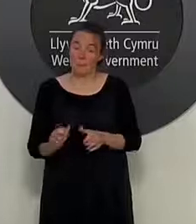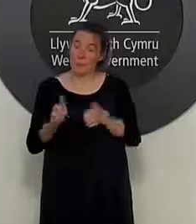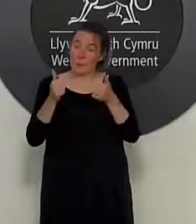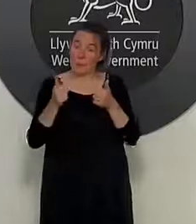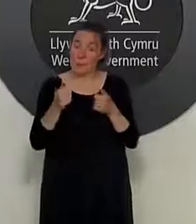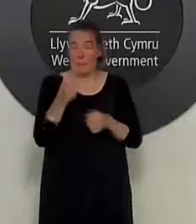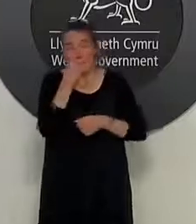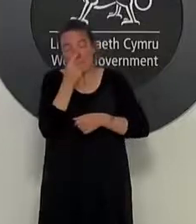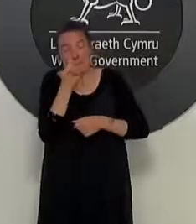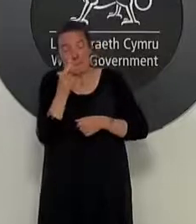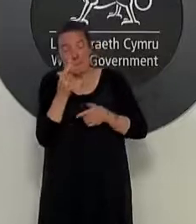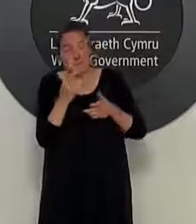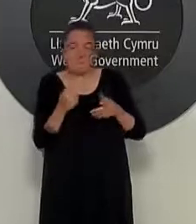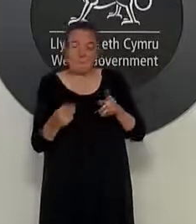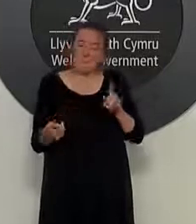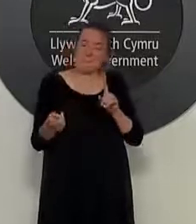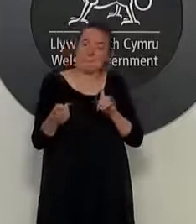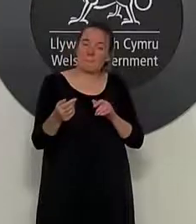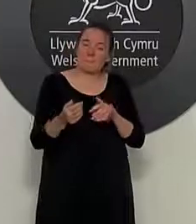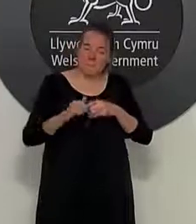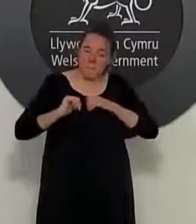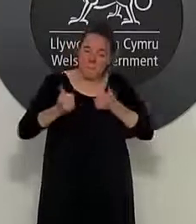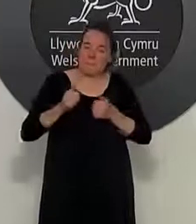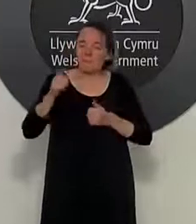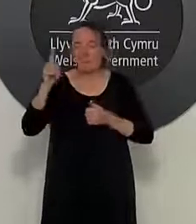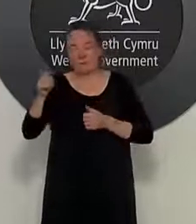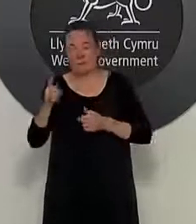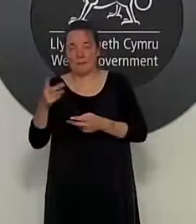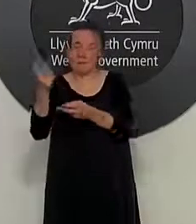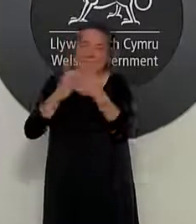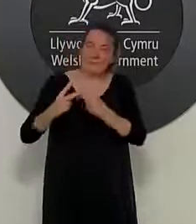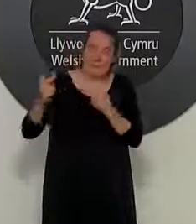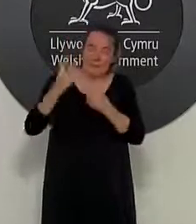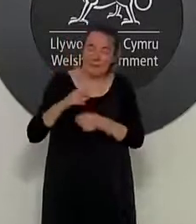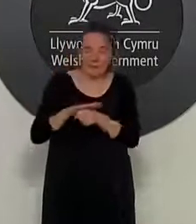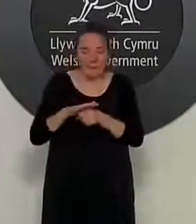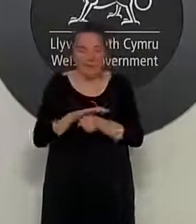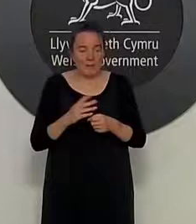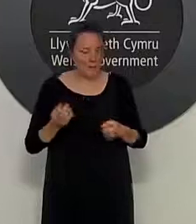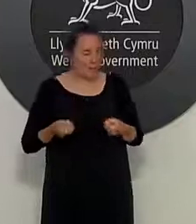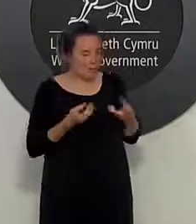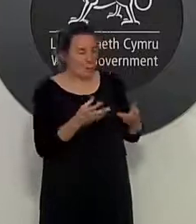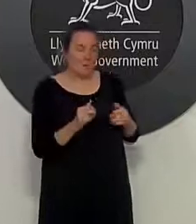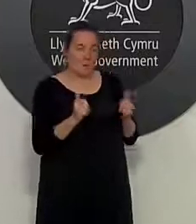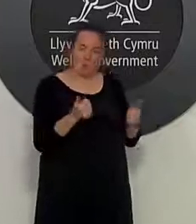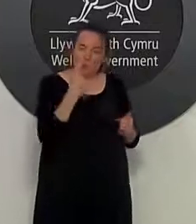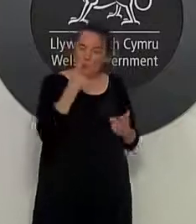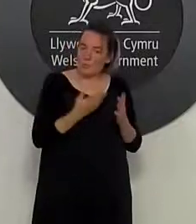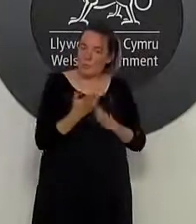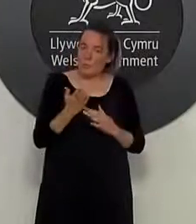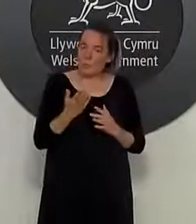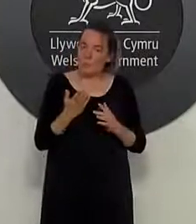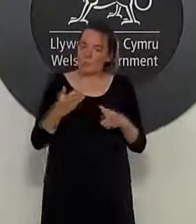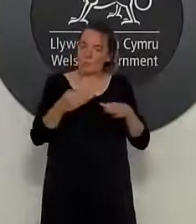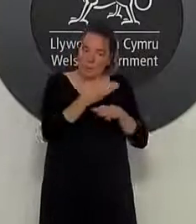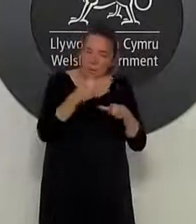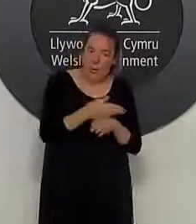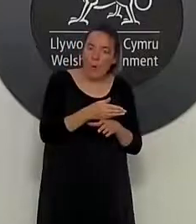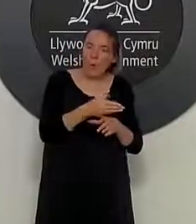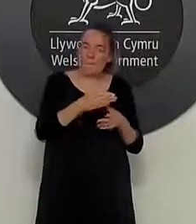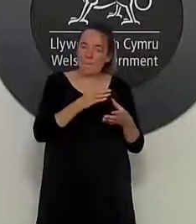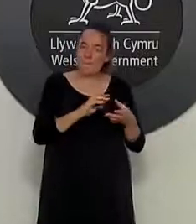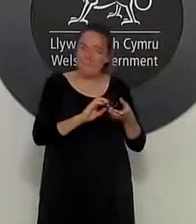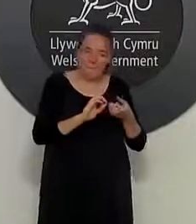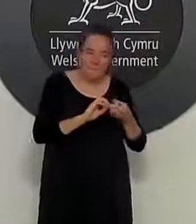contributing positively to the local economy in a myriad of ways, through employment and in other ways, absolutely. But